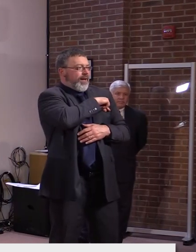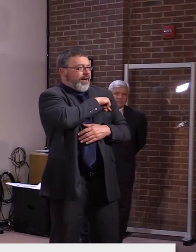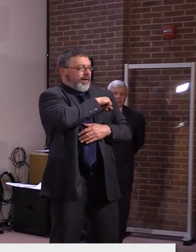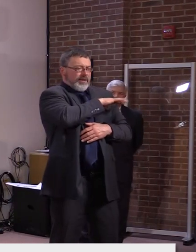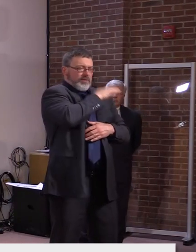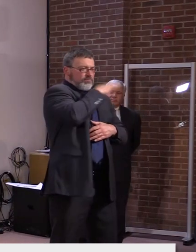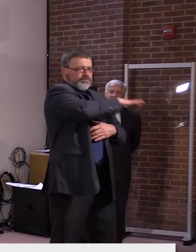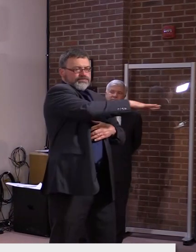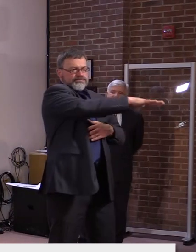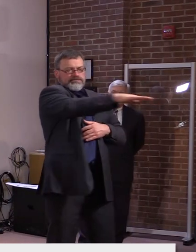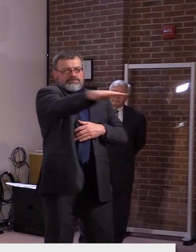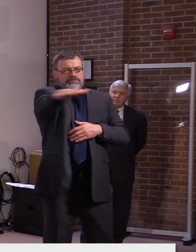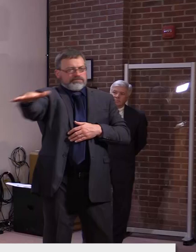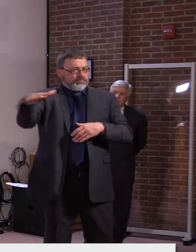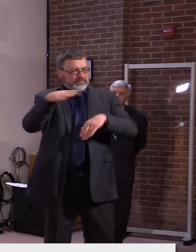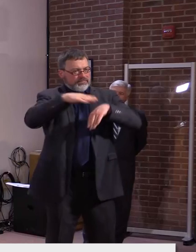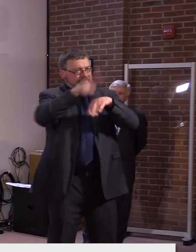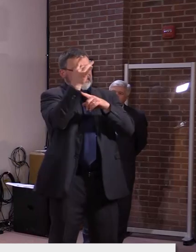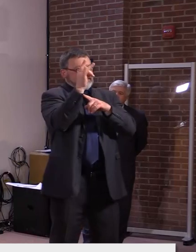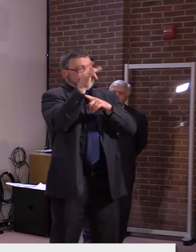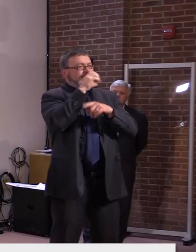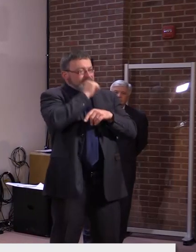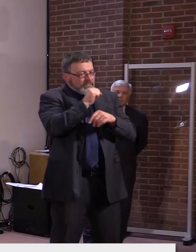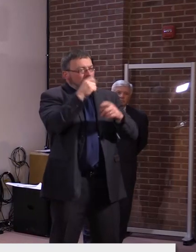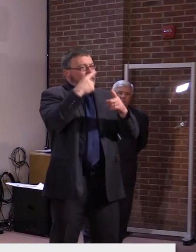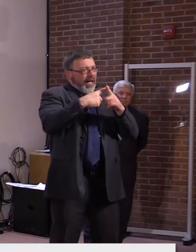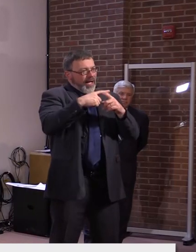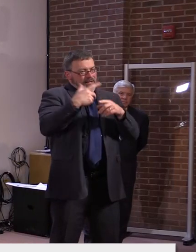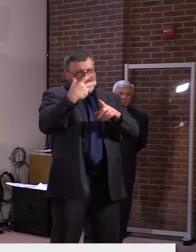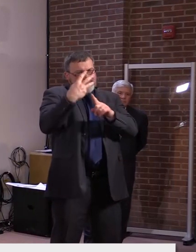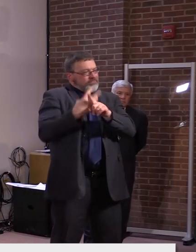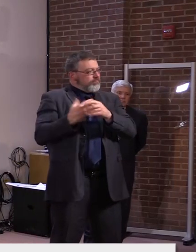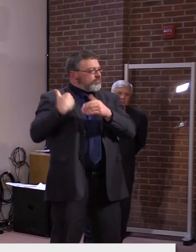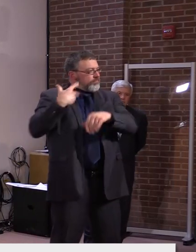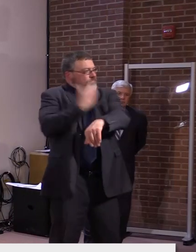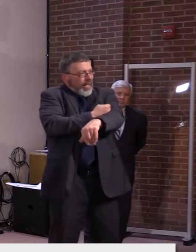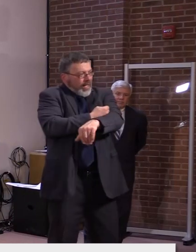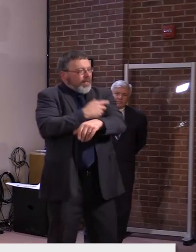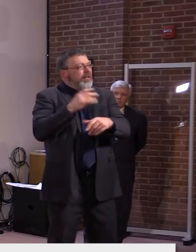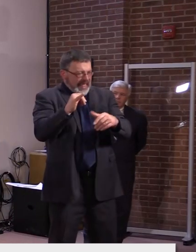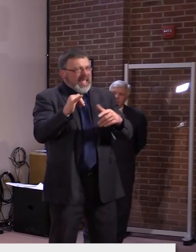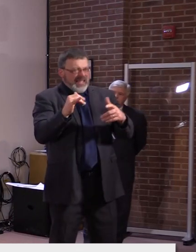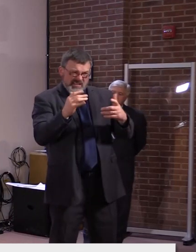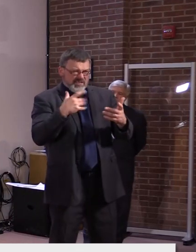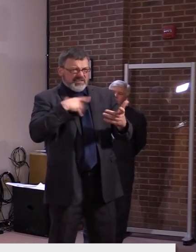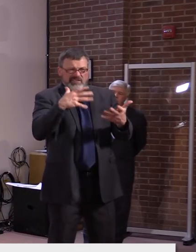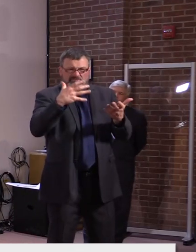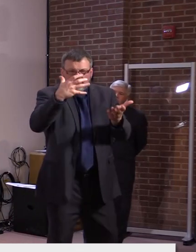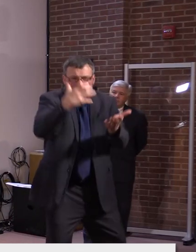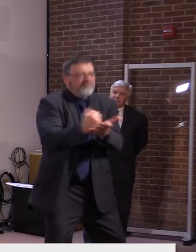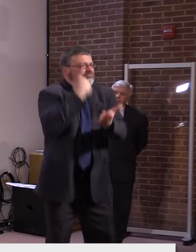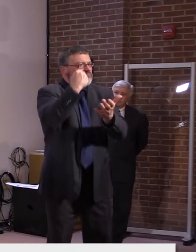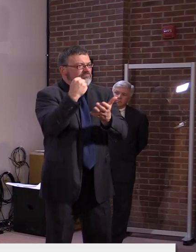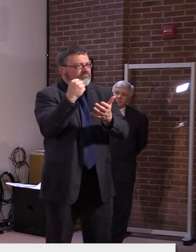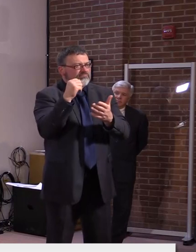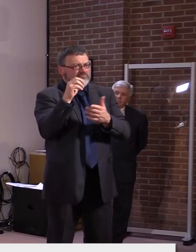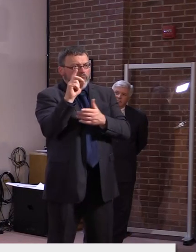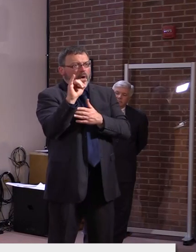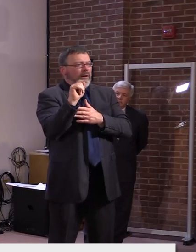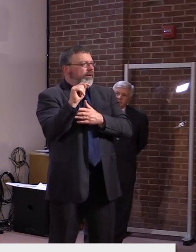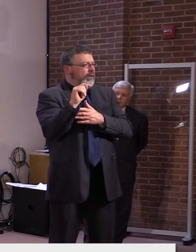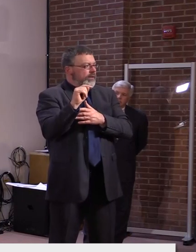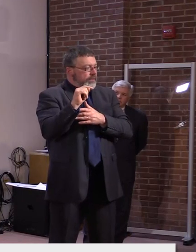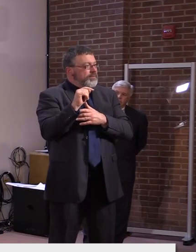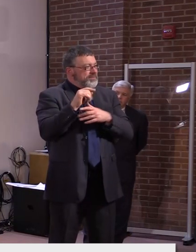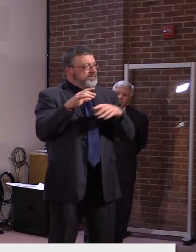So effectively, anyone who wants a booster should get it. and we are going to continue to promote that.